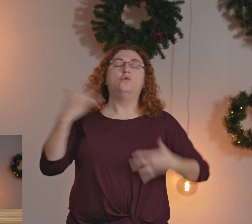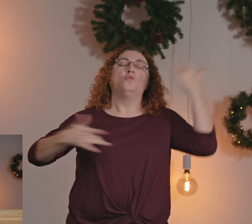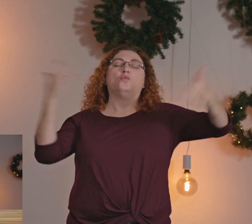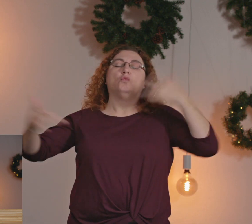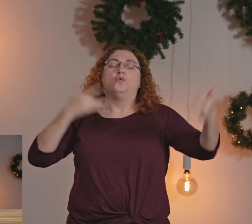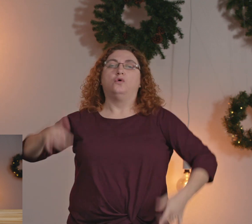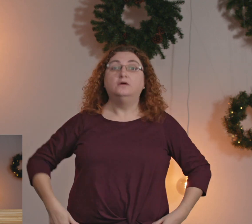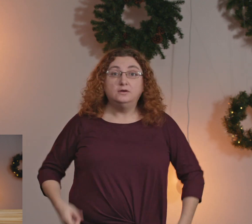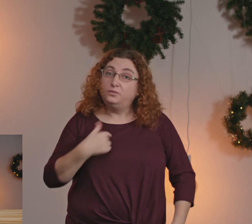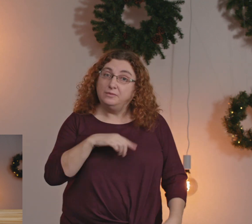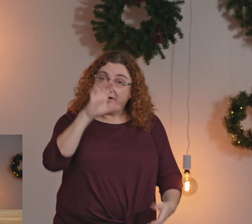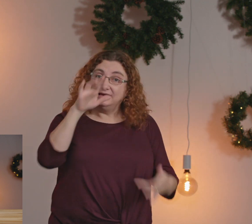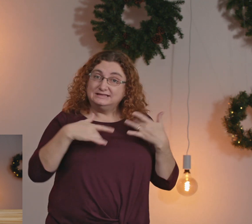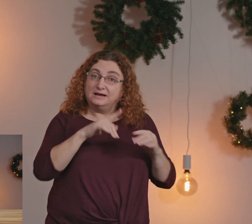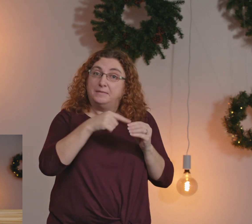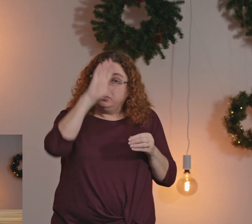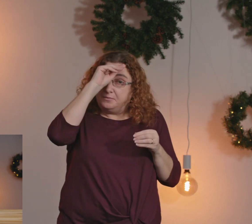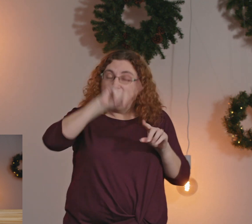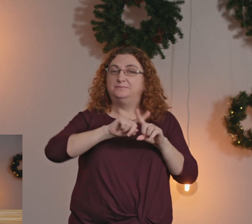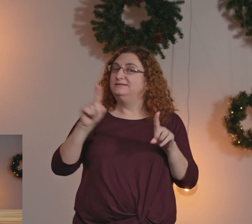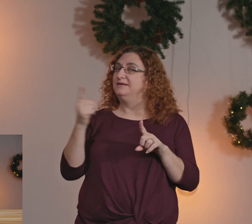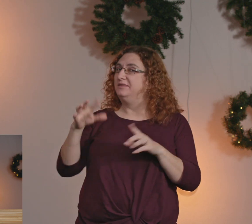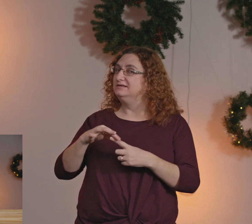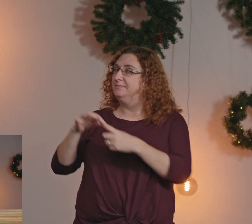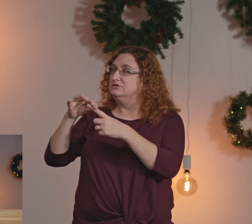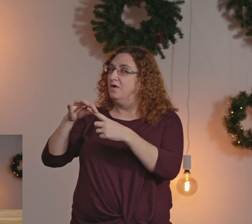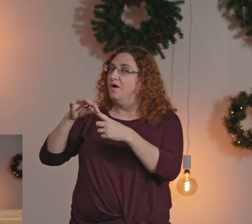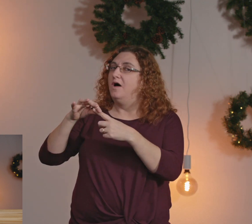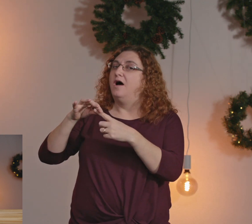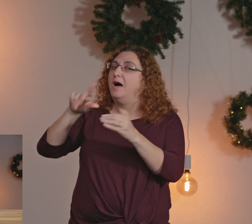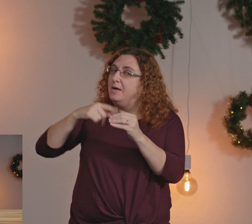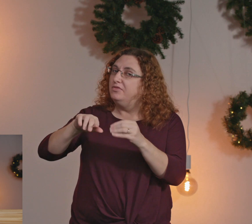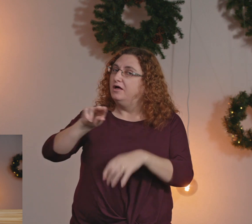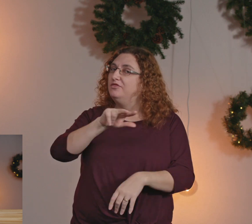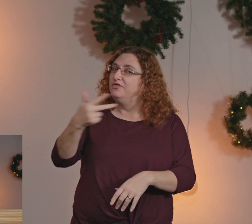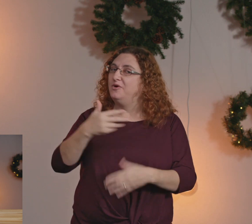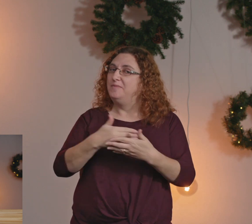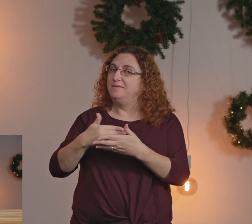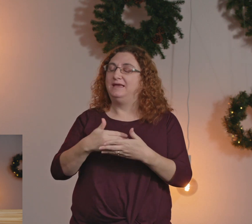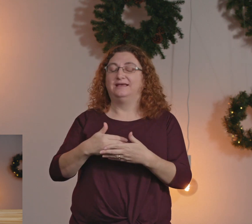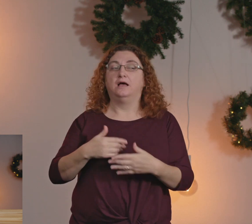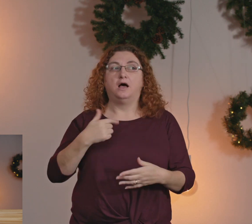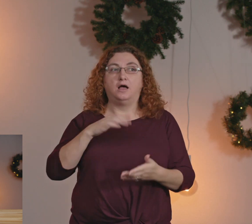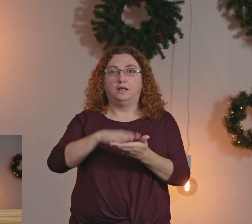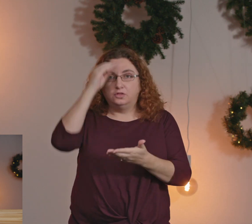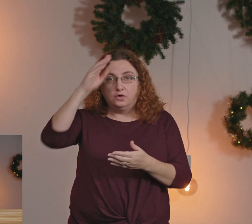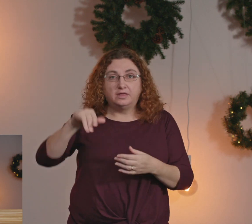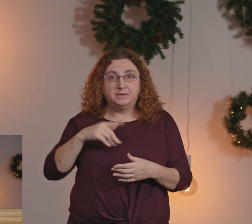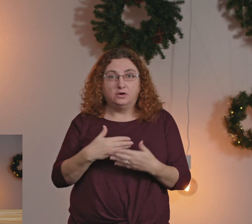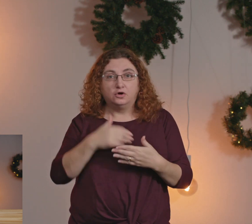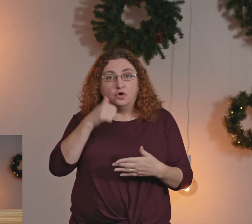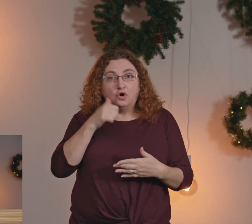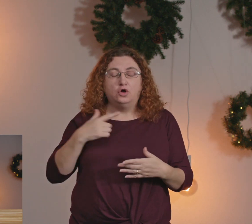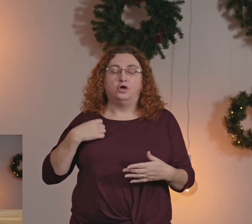when we learned about our boys, but there was something special about Sophie. I remember when I learned that it was going to be a girl, I came